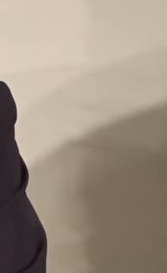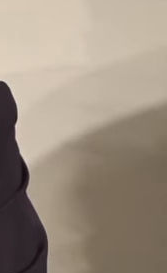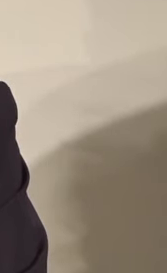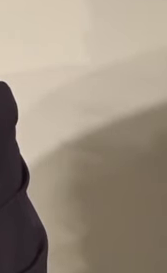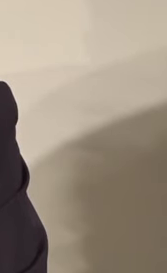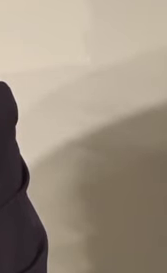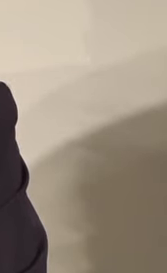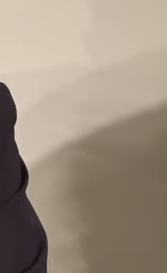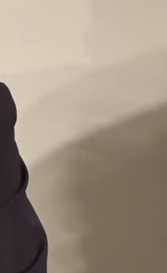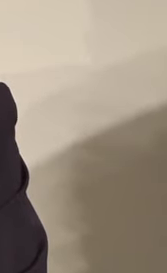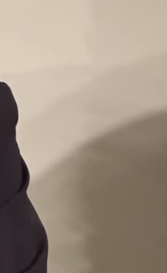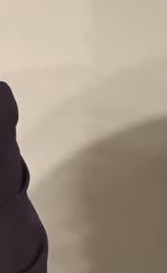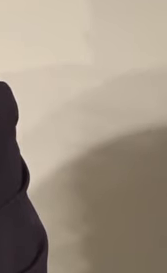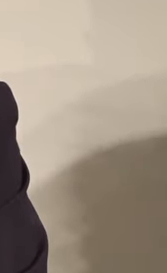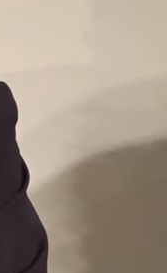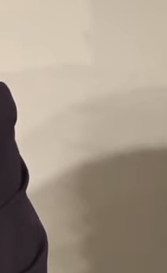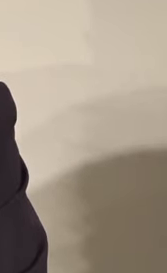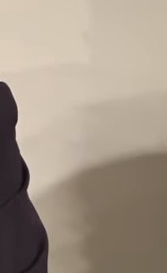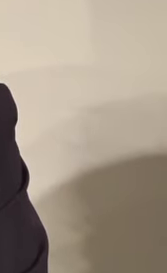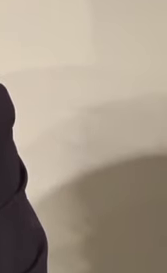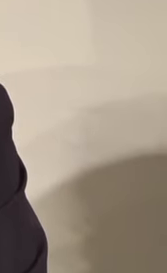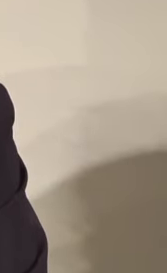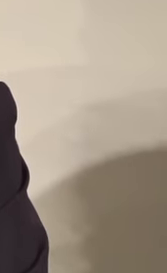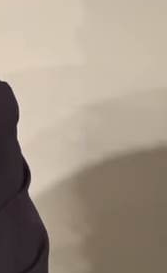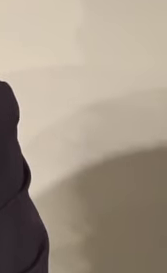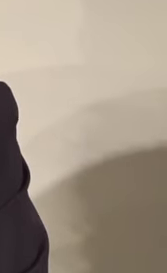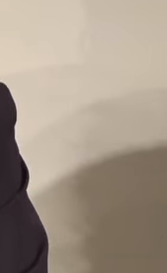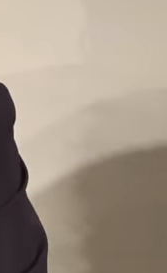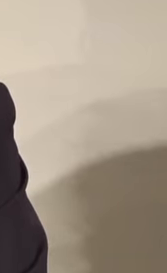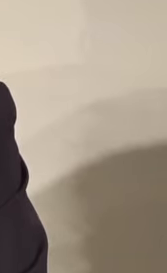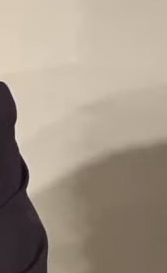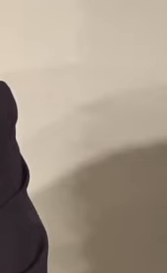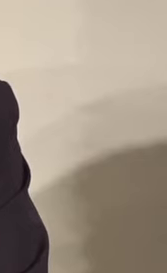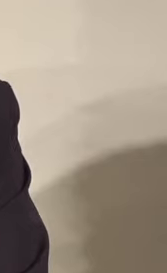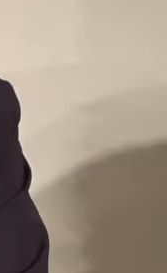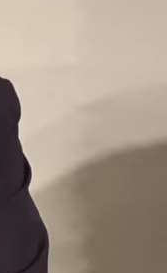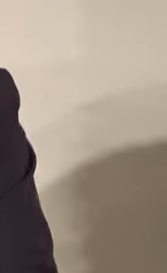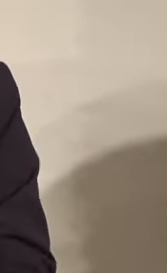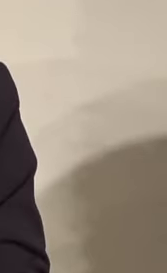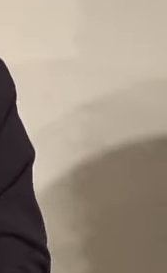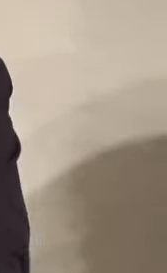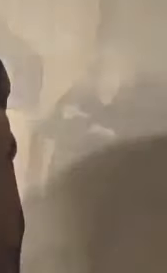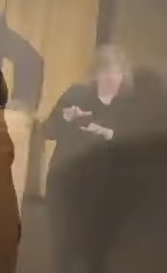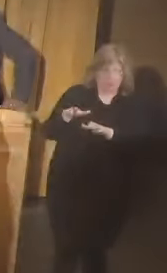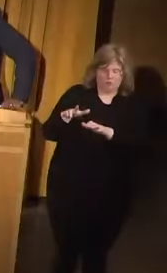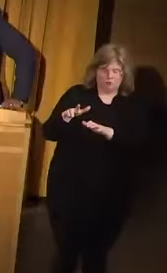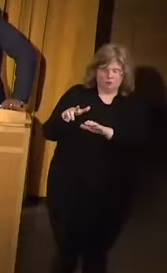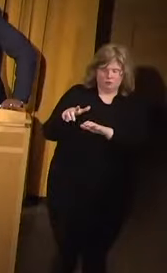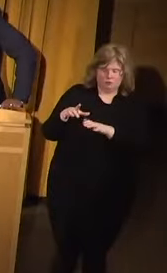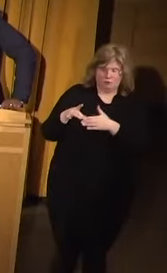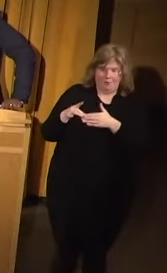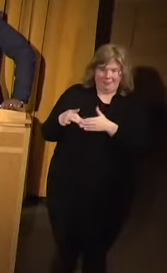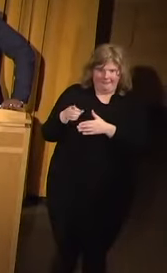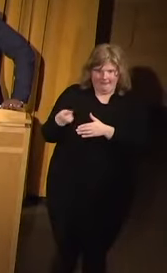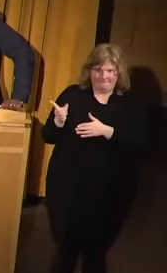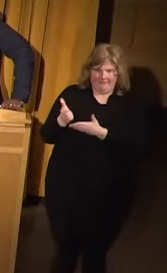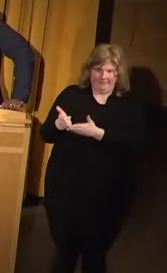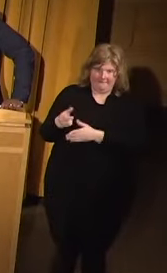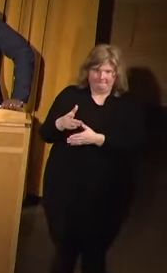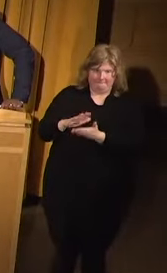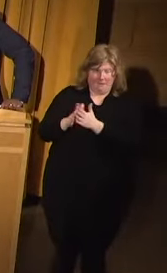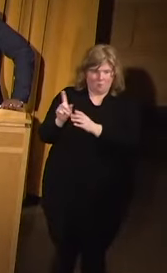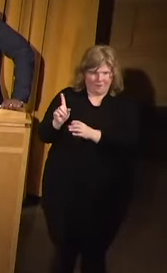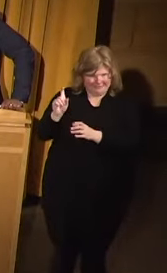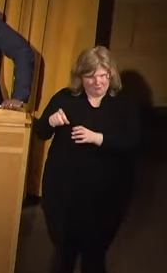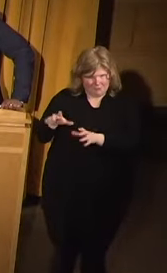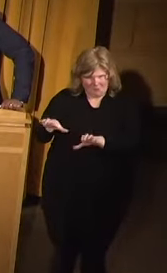a challenging agency. And we have a lot of work to do to get them where they need to be. But it also